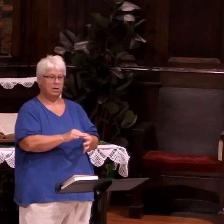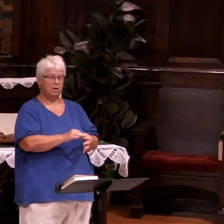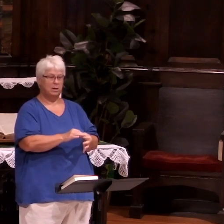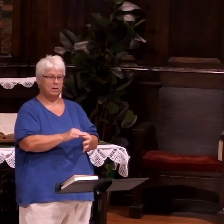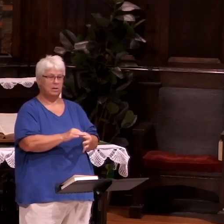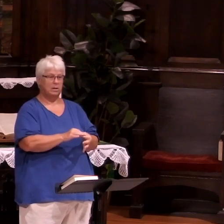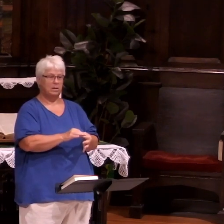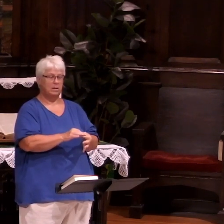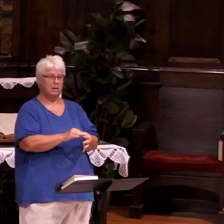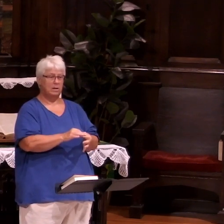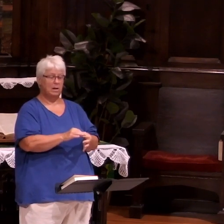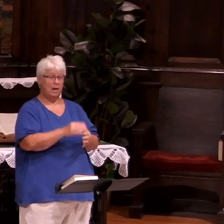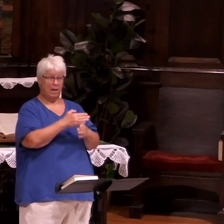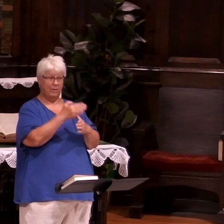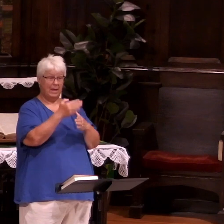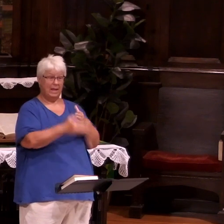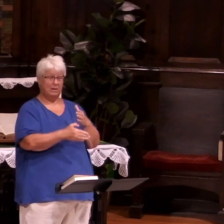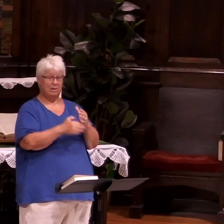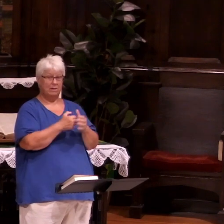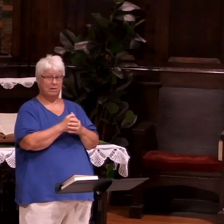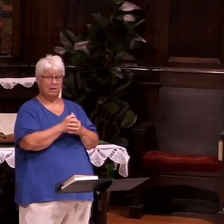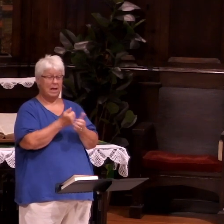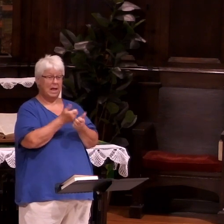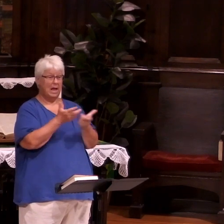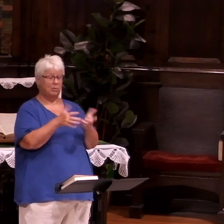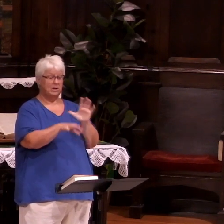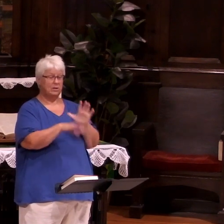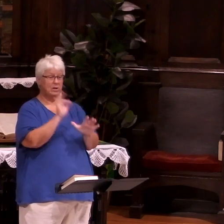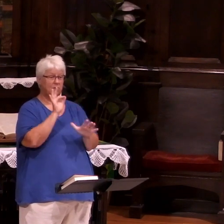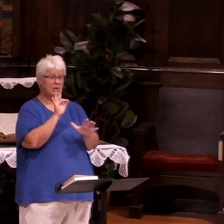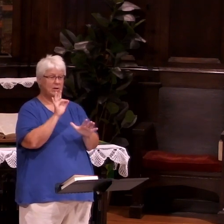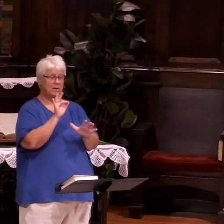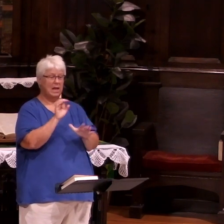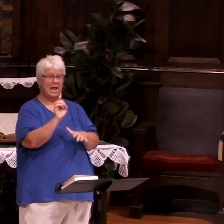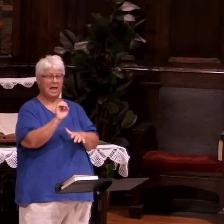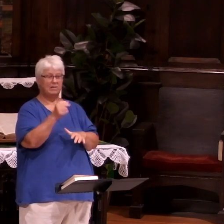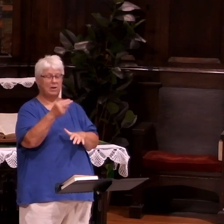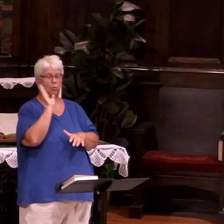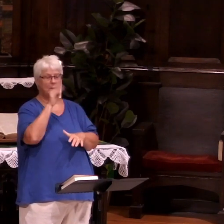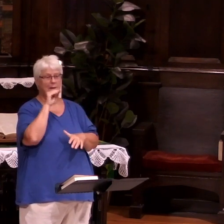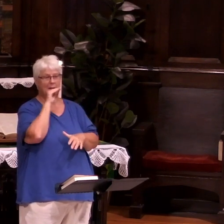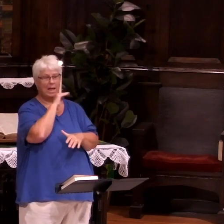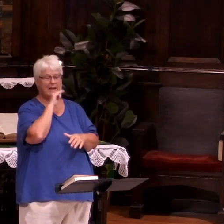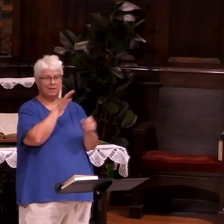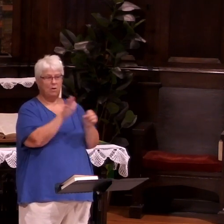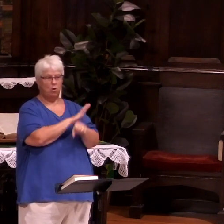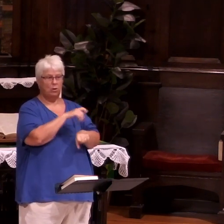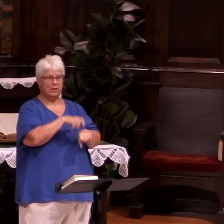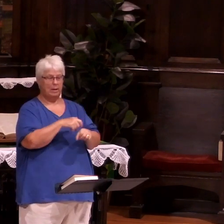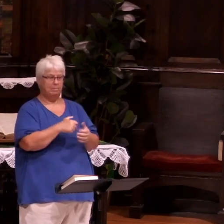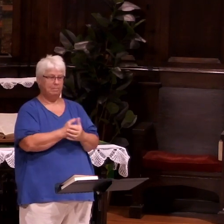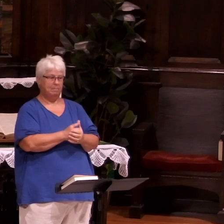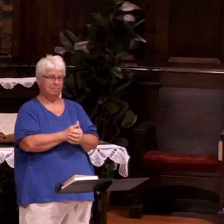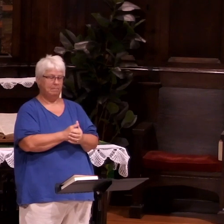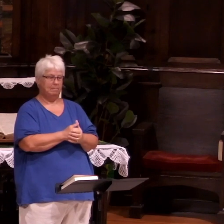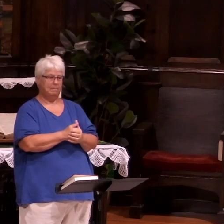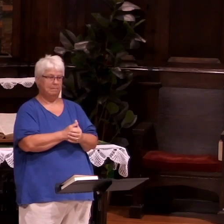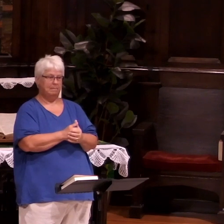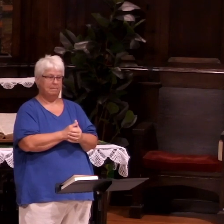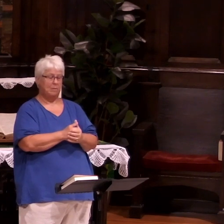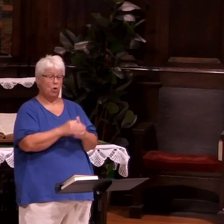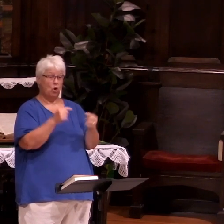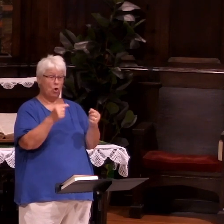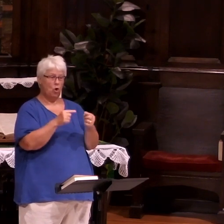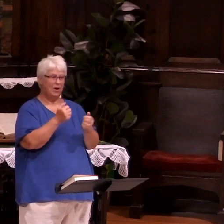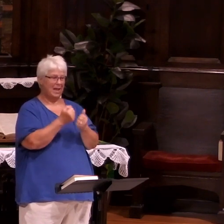light. And in the end, everyone discovers that Evan was lying the whole time,